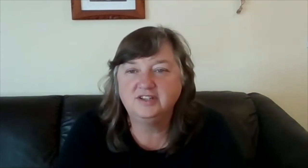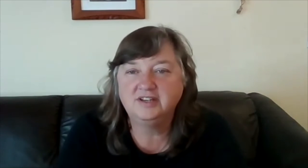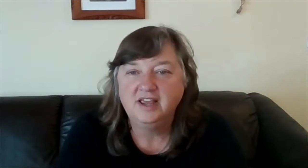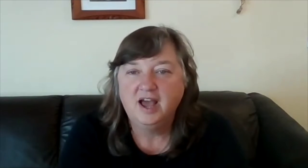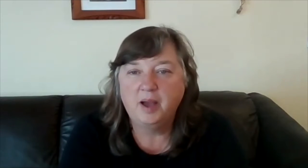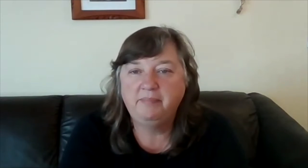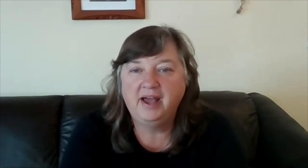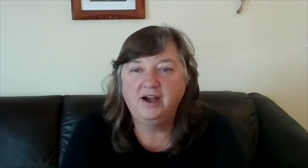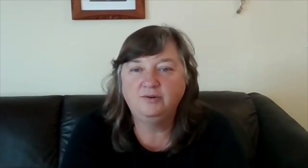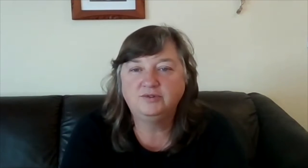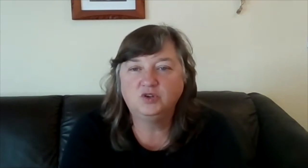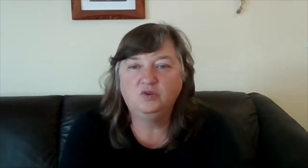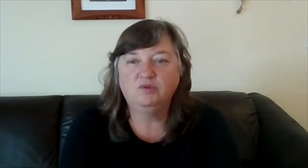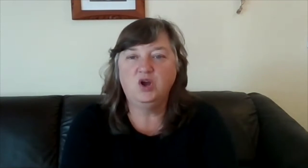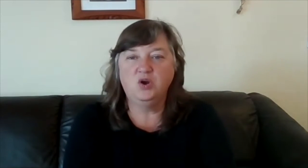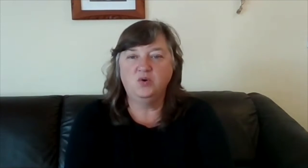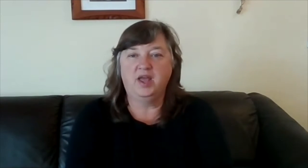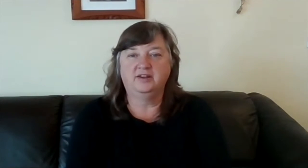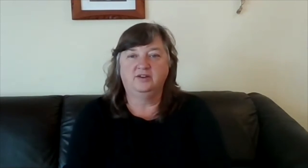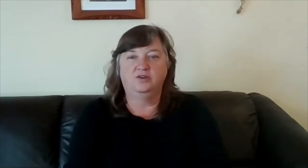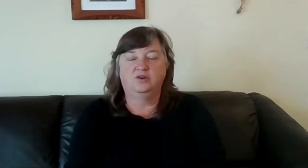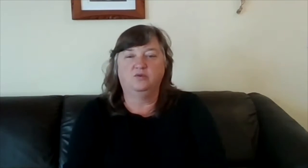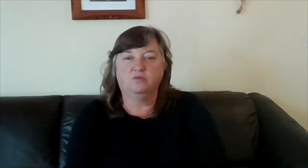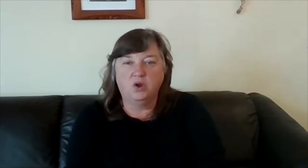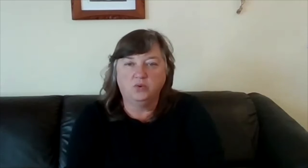Question about grow and growth.